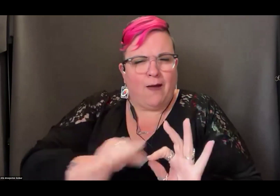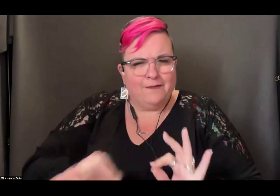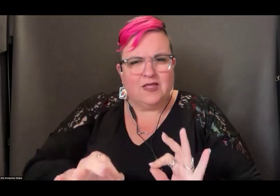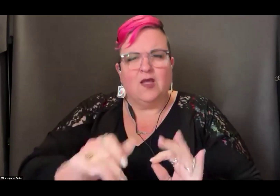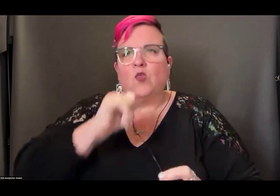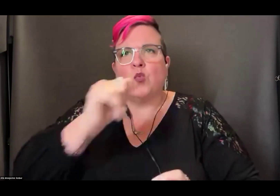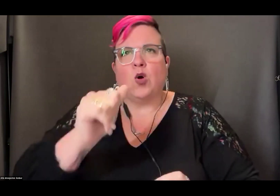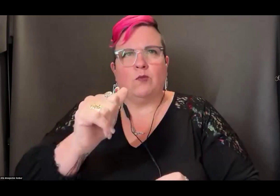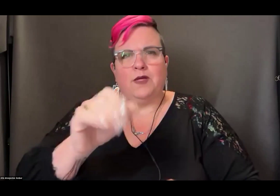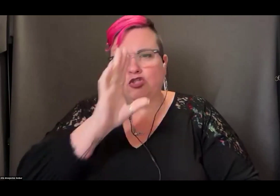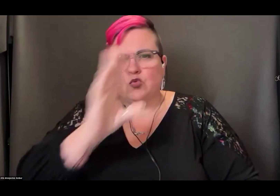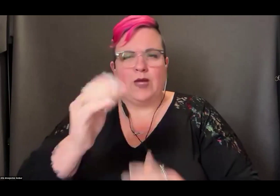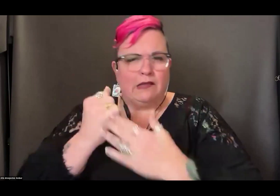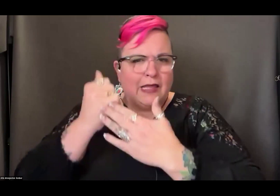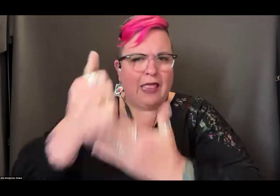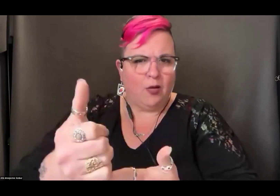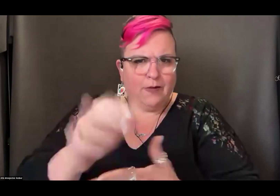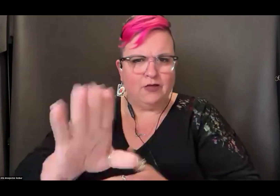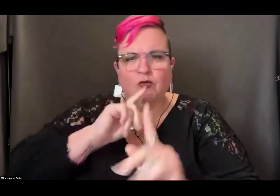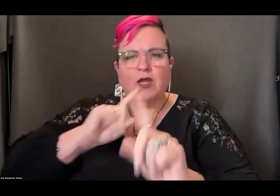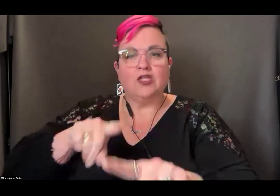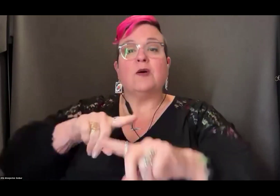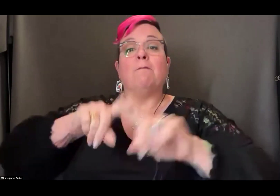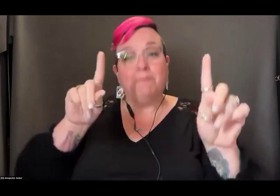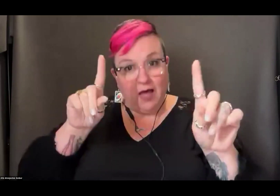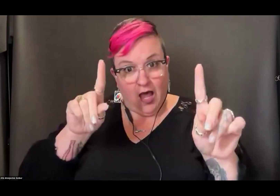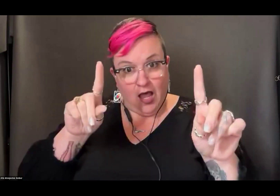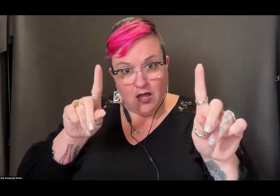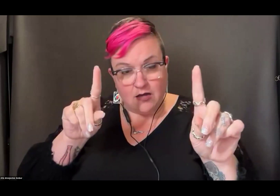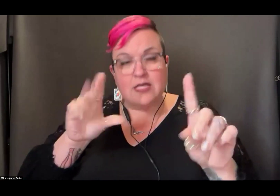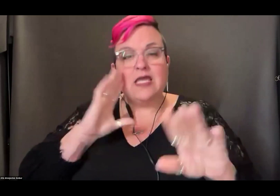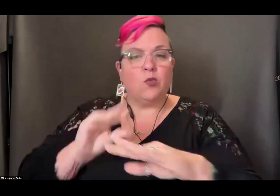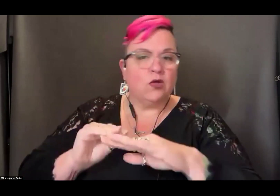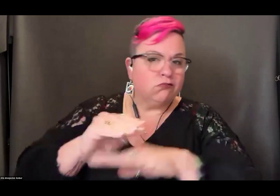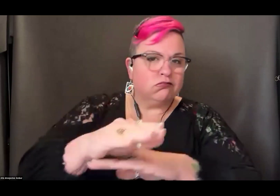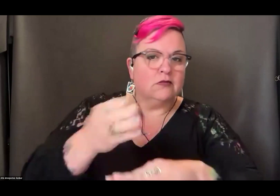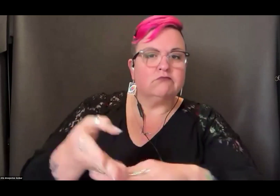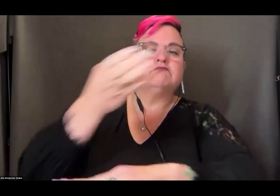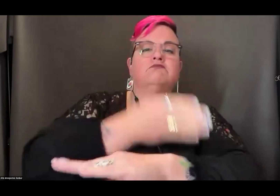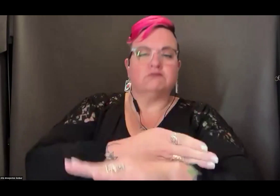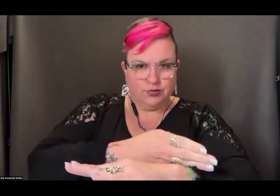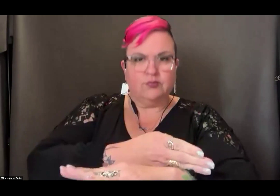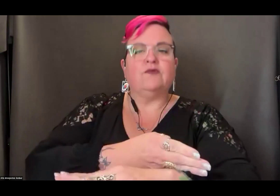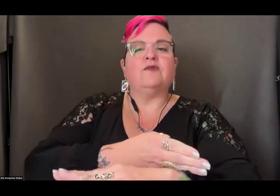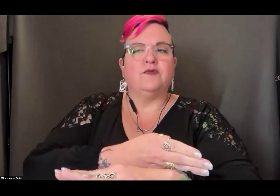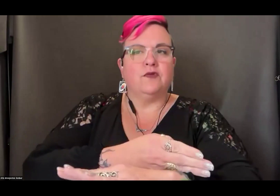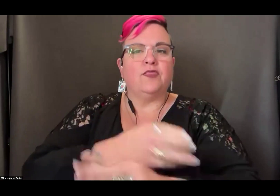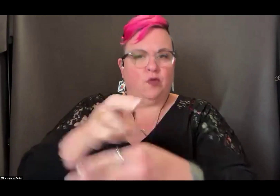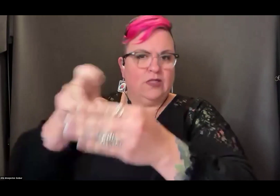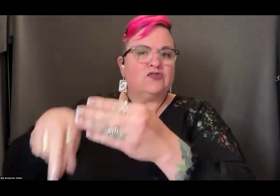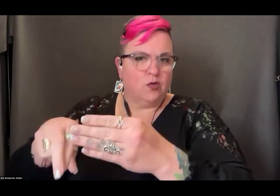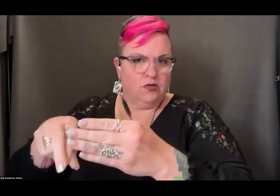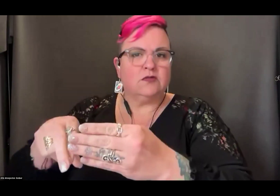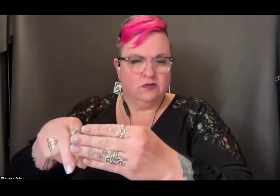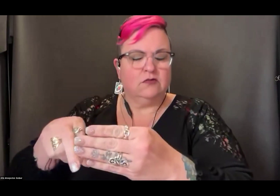necessarily be directly helping your answer, but it significantly does boost it in the background.